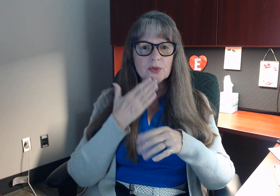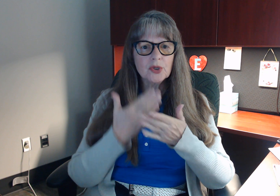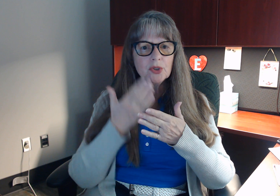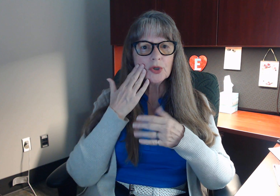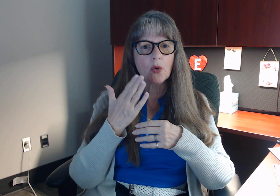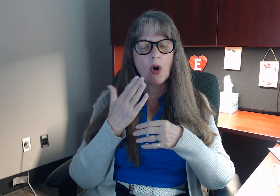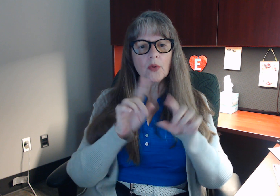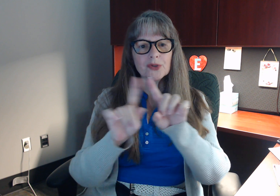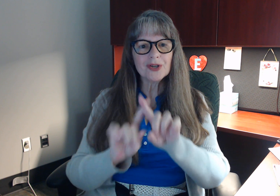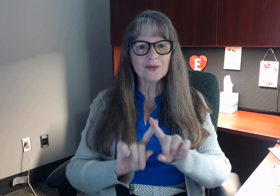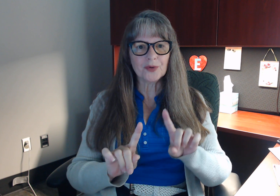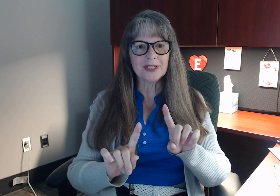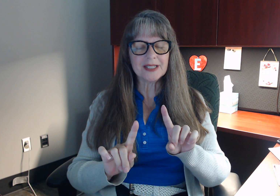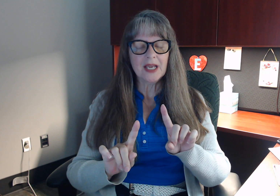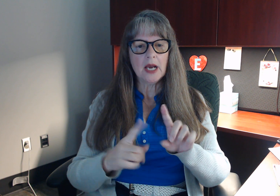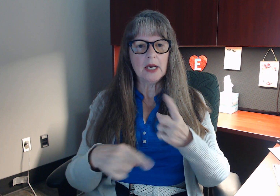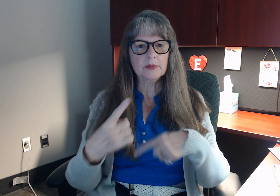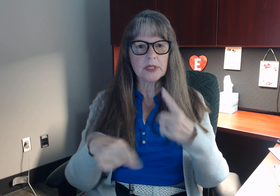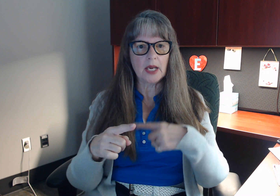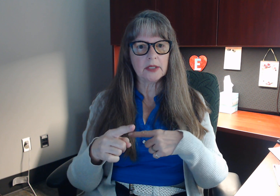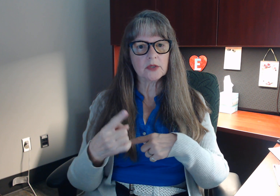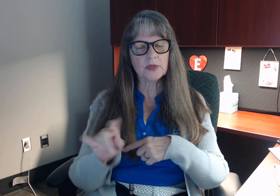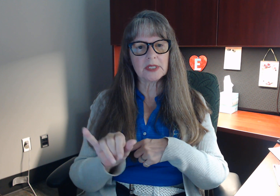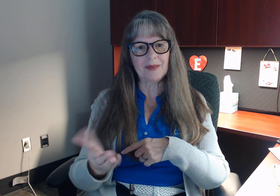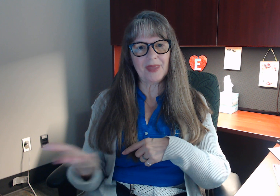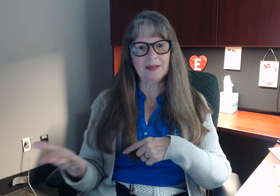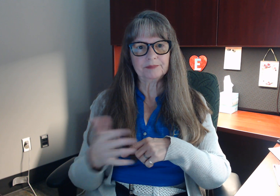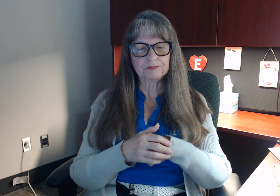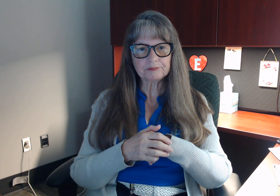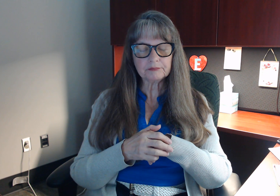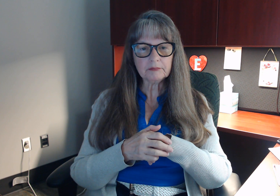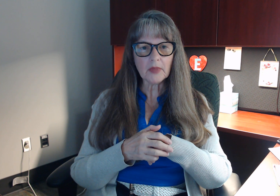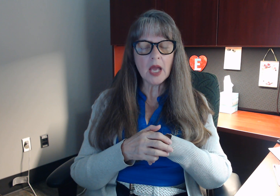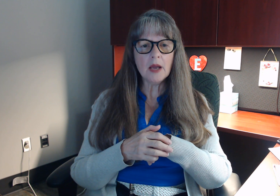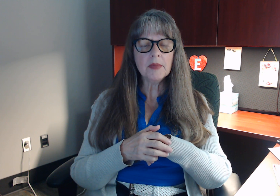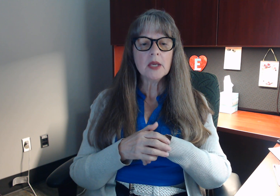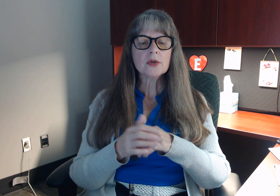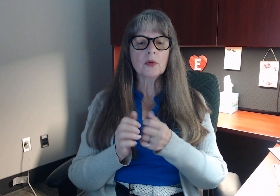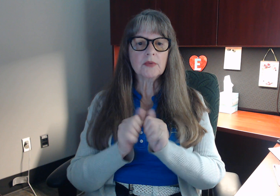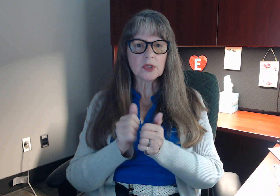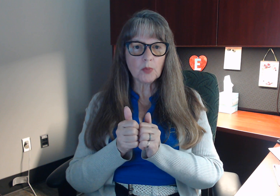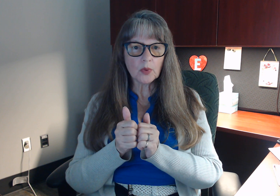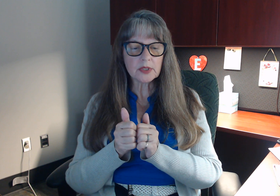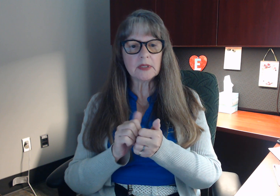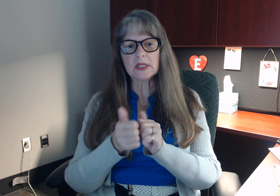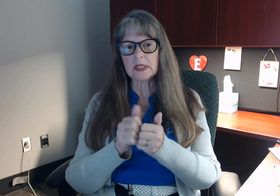good to know all those different signs for the same thing. So we've done sports. This is the same thing